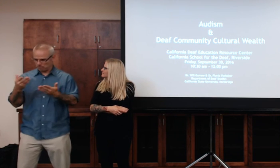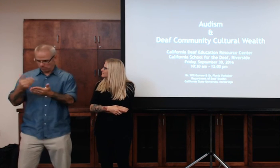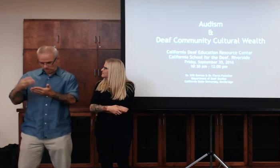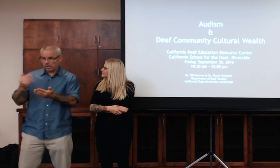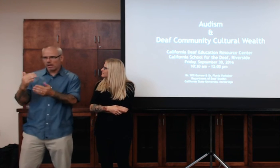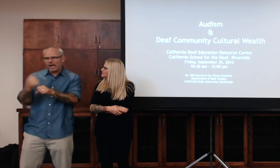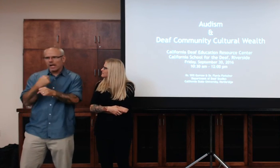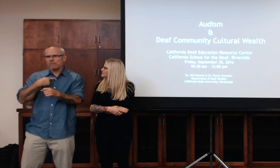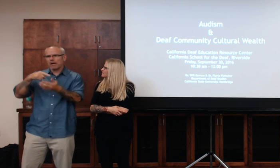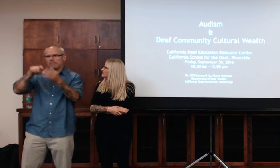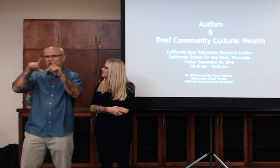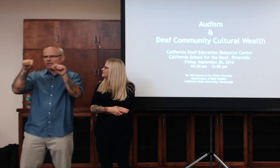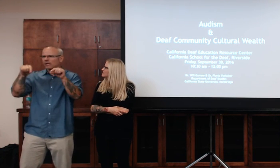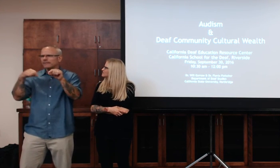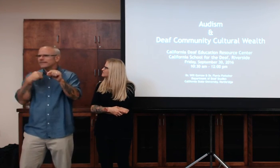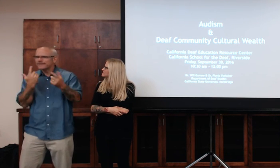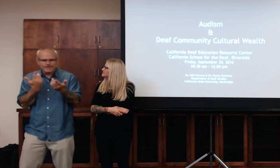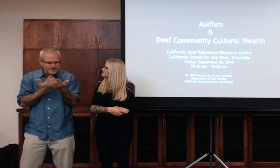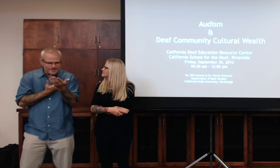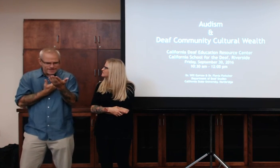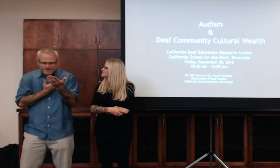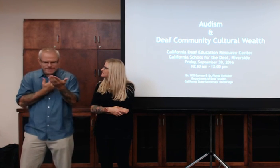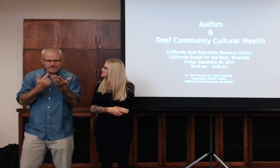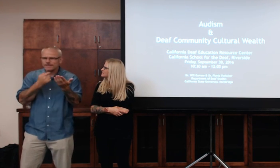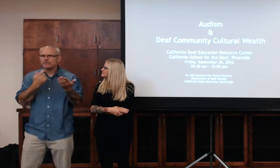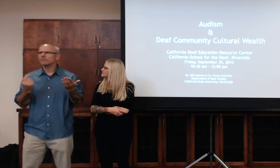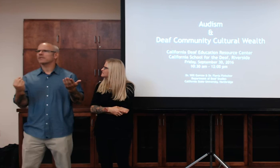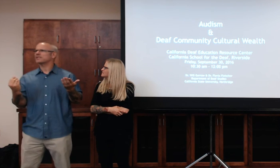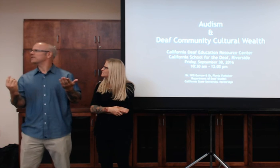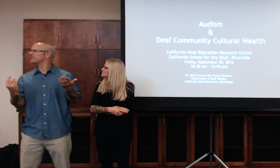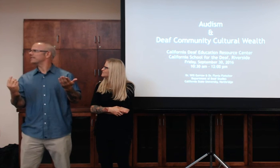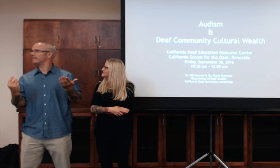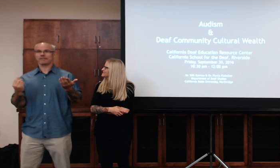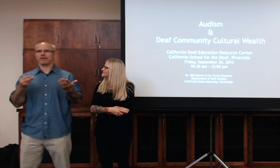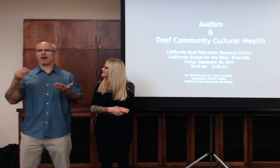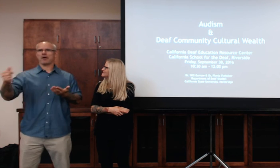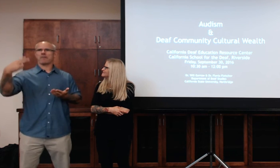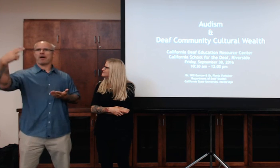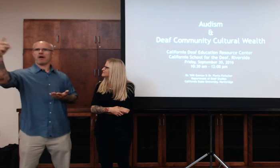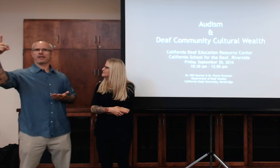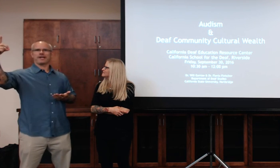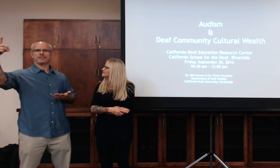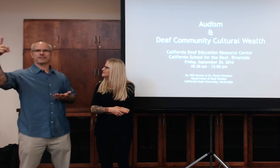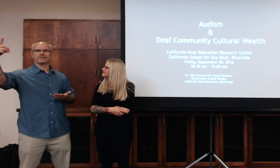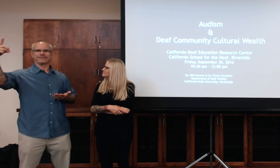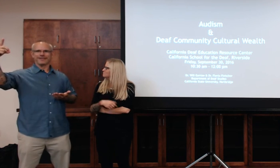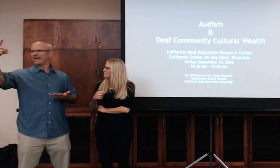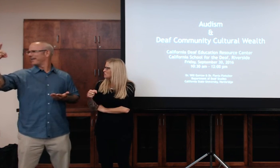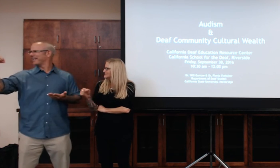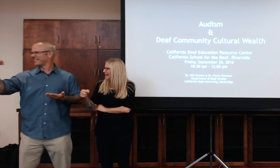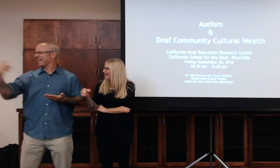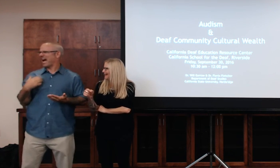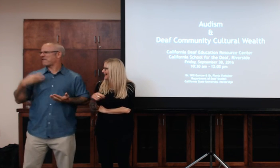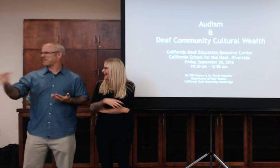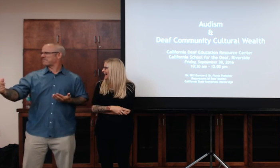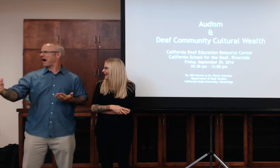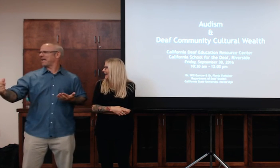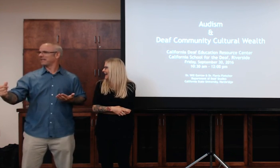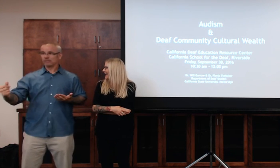And I received my paycheck, and I thought, what am I going to do with this? Harley Davidson. That's what I'm going to do with this. That's what I want to